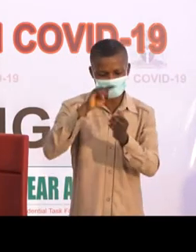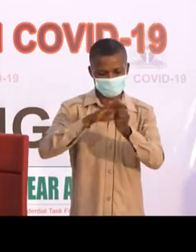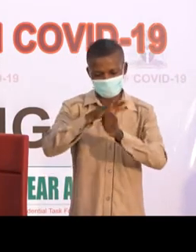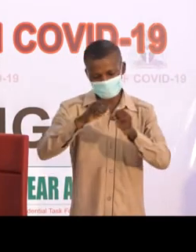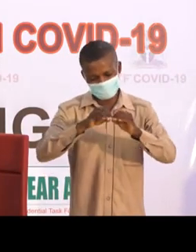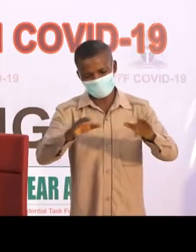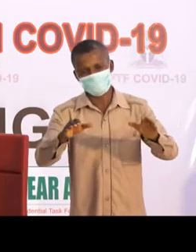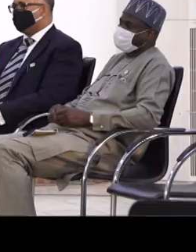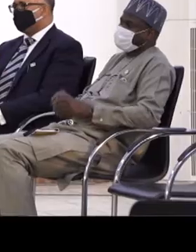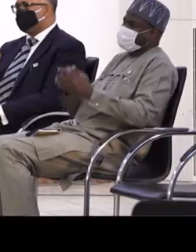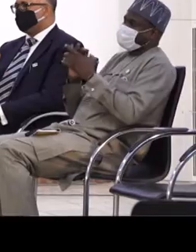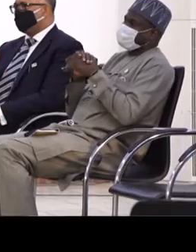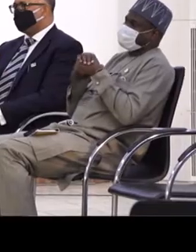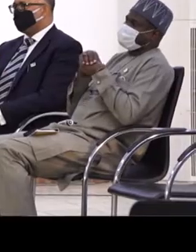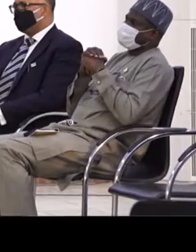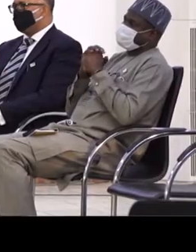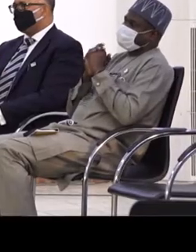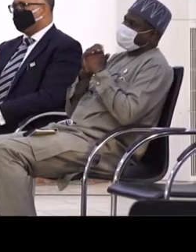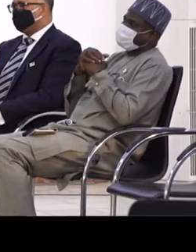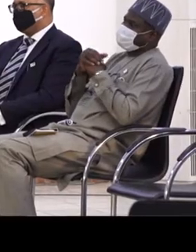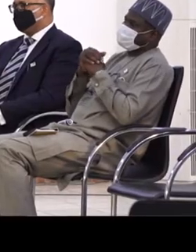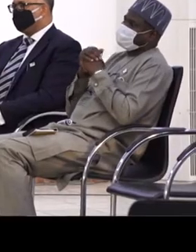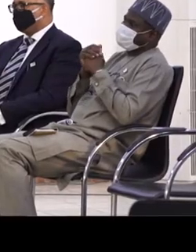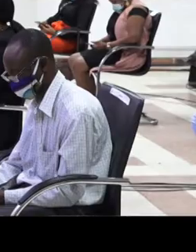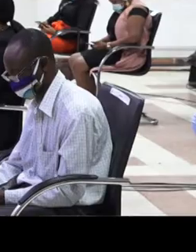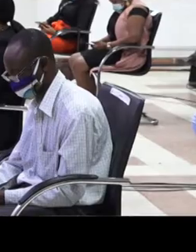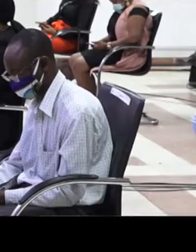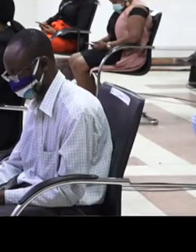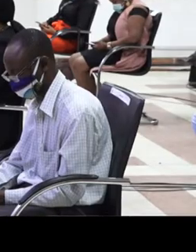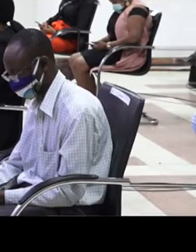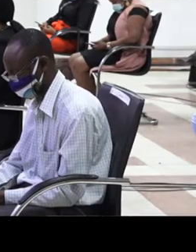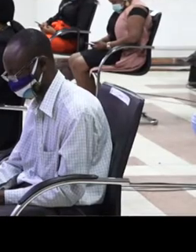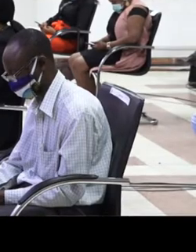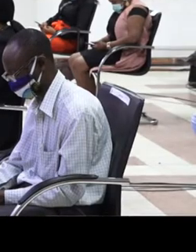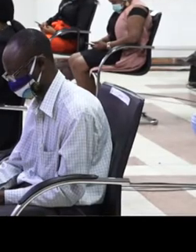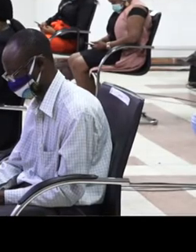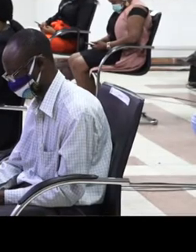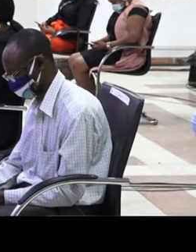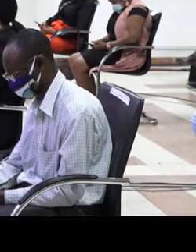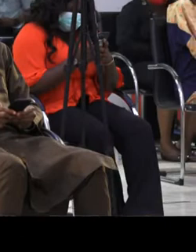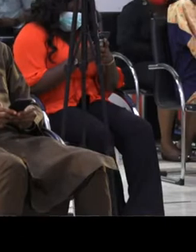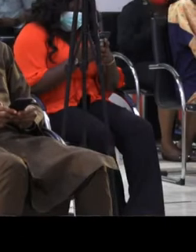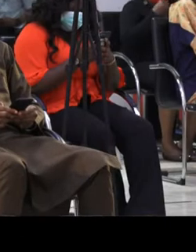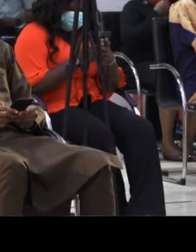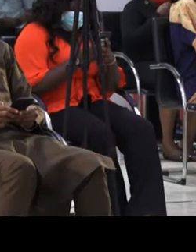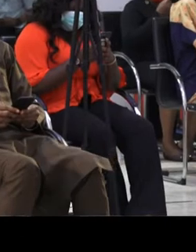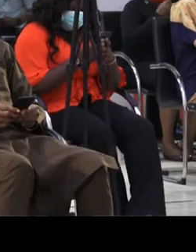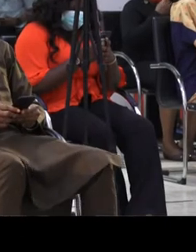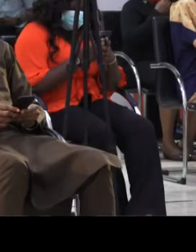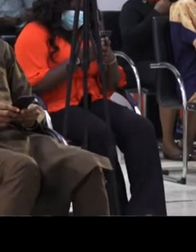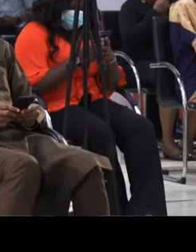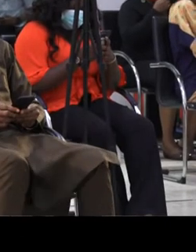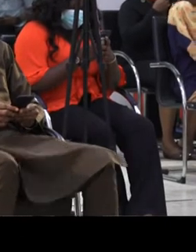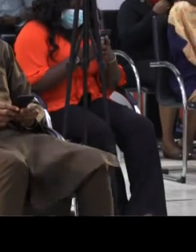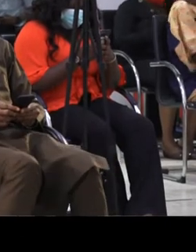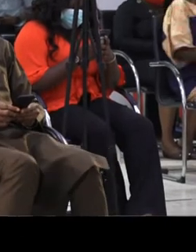And out of the numerous claimants, three were found to deserve further investigation and have been forwarded